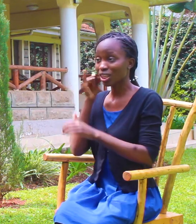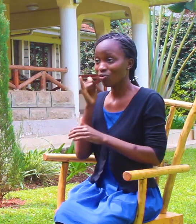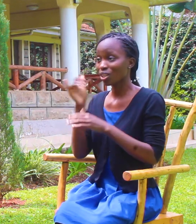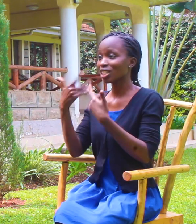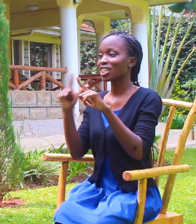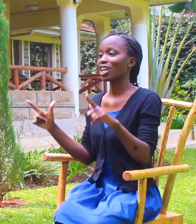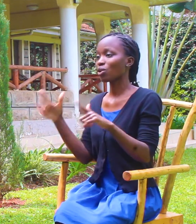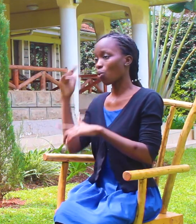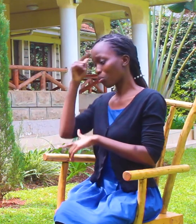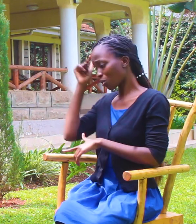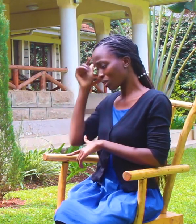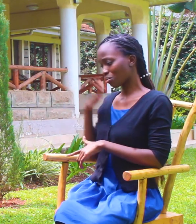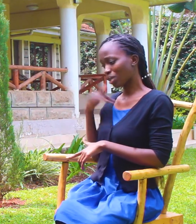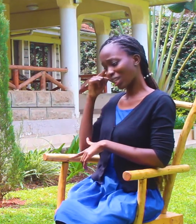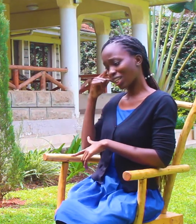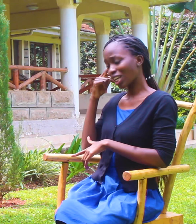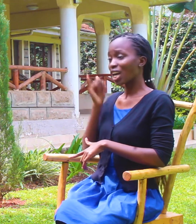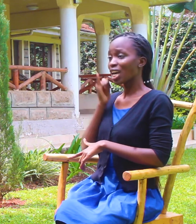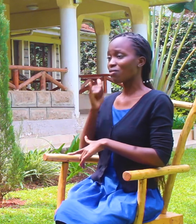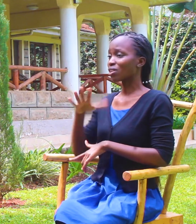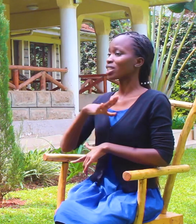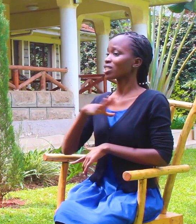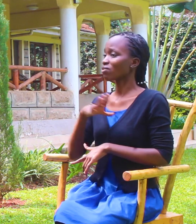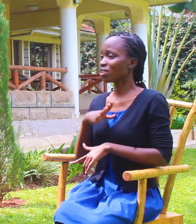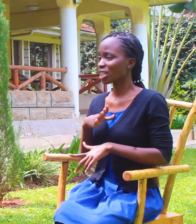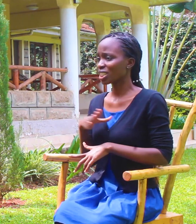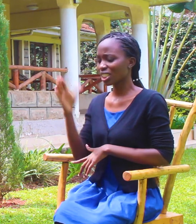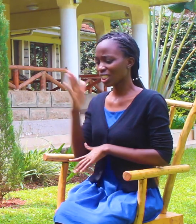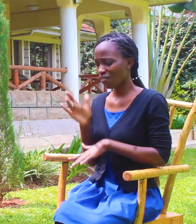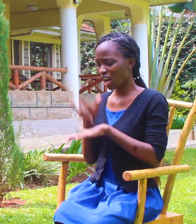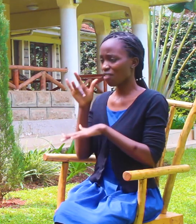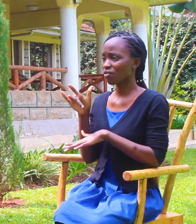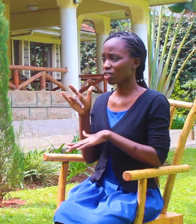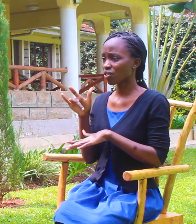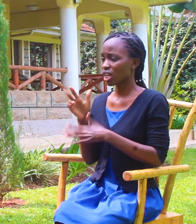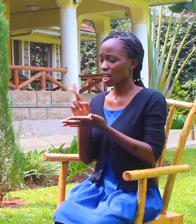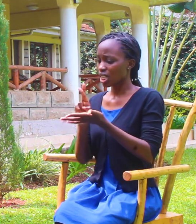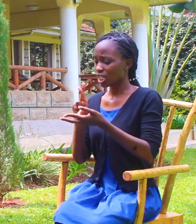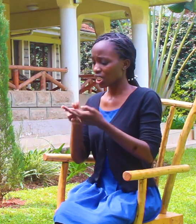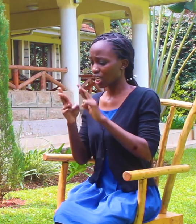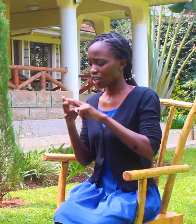okay. So it has never affected my relationship, my affection, my love for